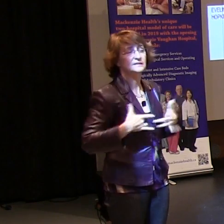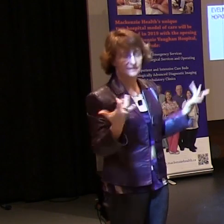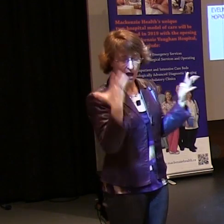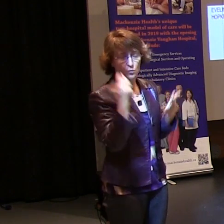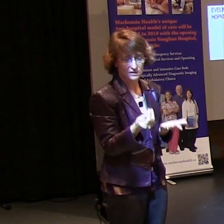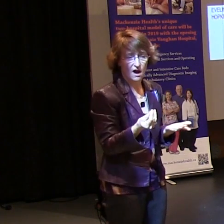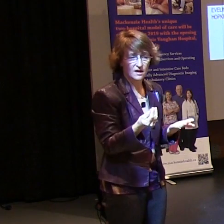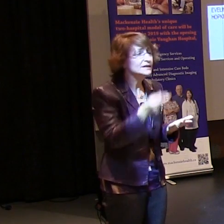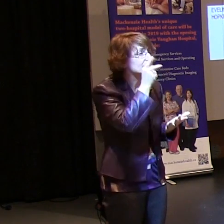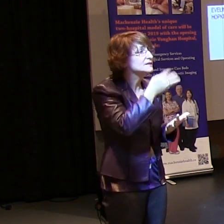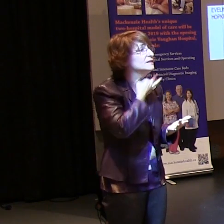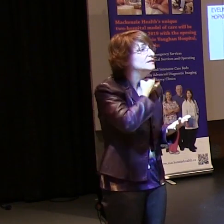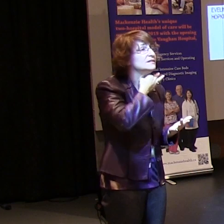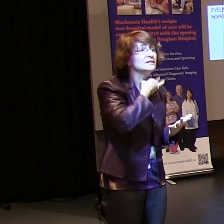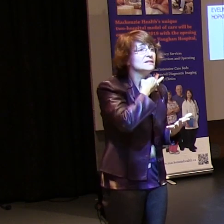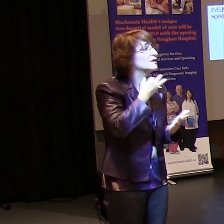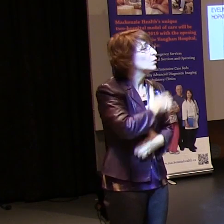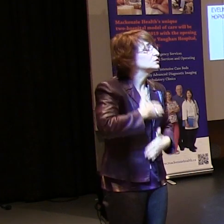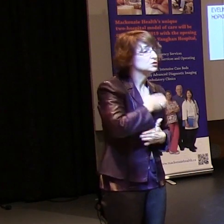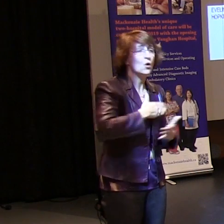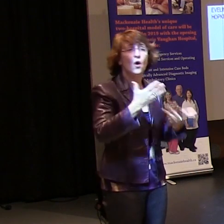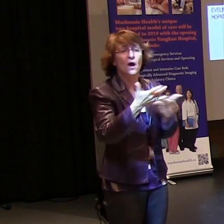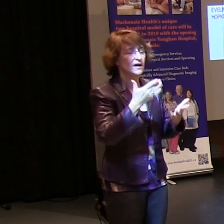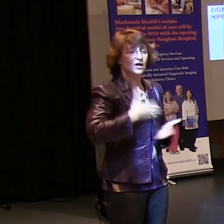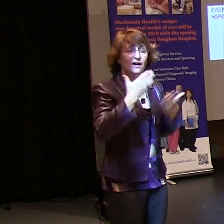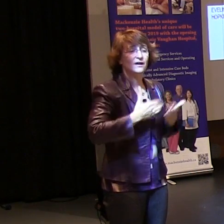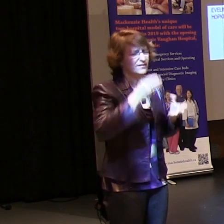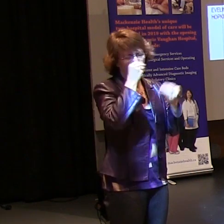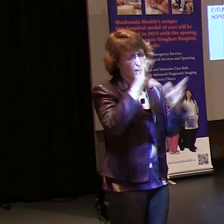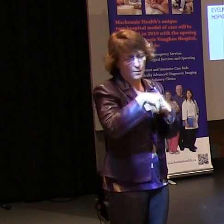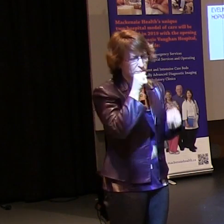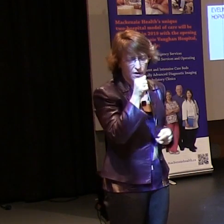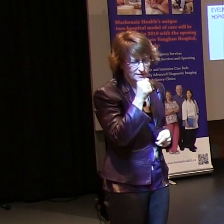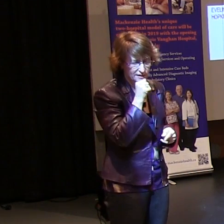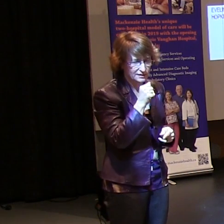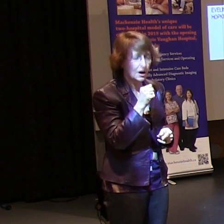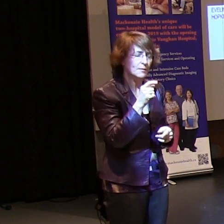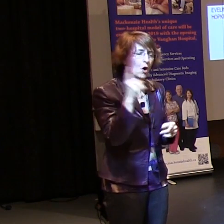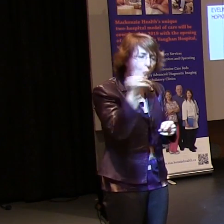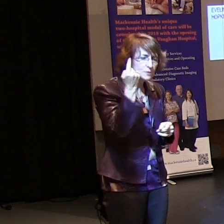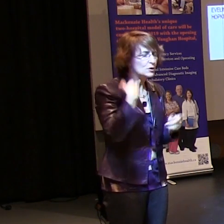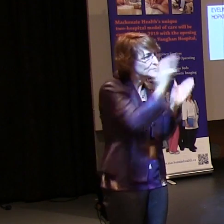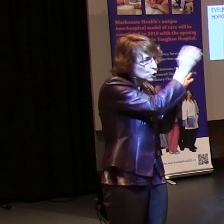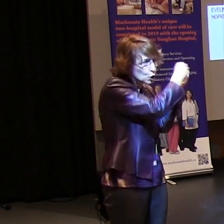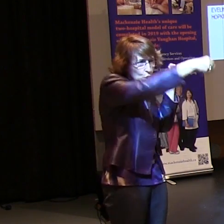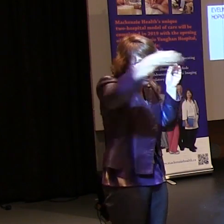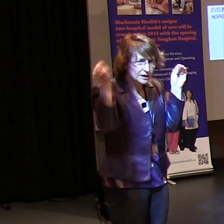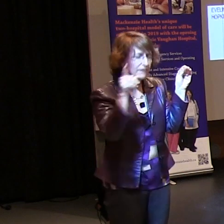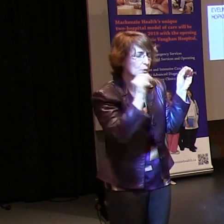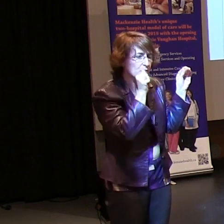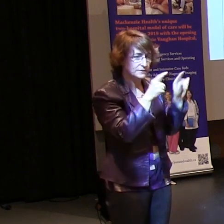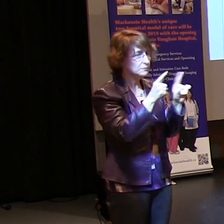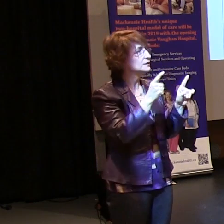outside. Kids want to enjoy for people walking. They don't really care about privacy. Always you have the curtain, you can close the curtain, but they